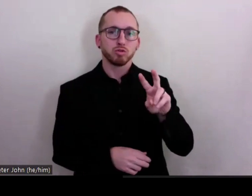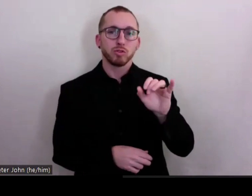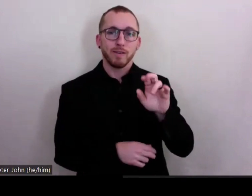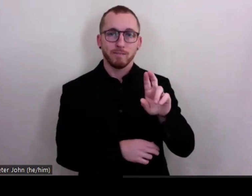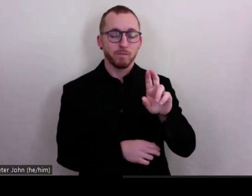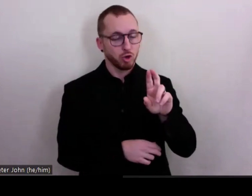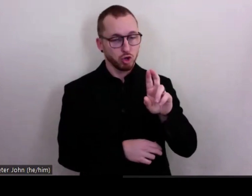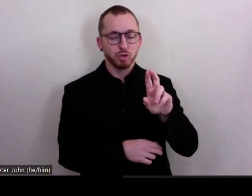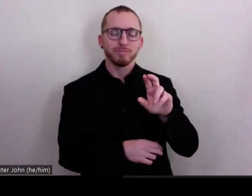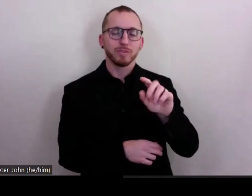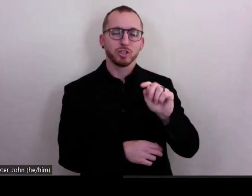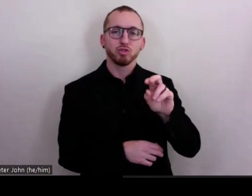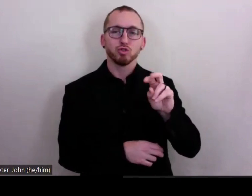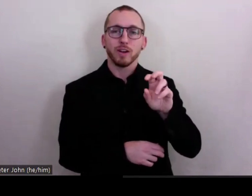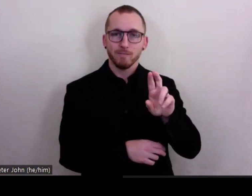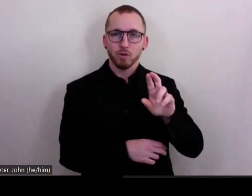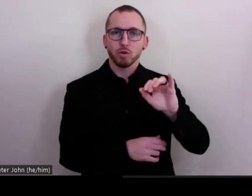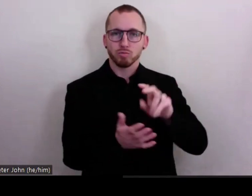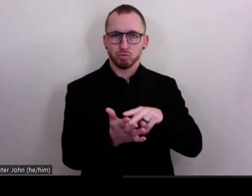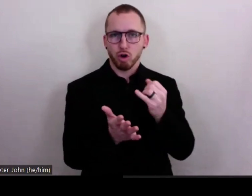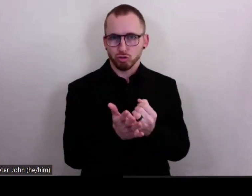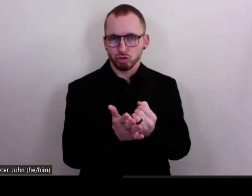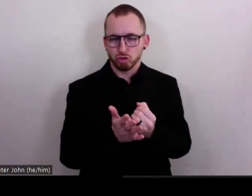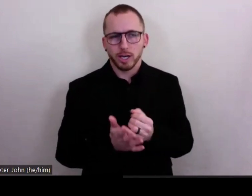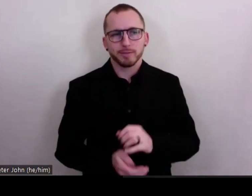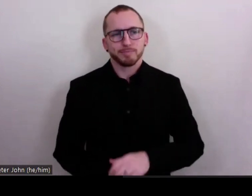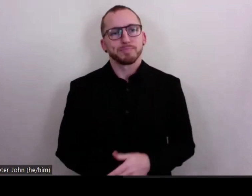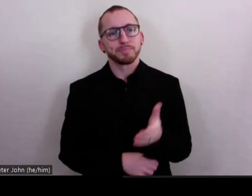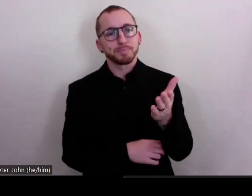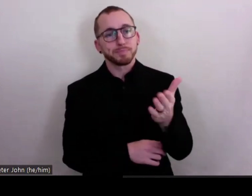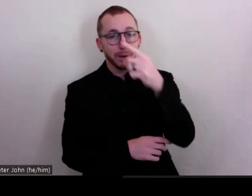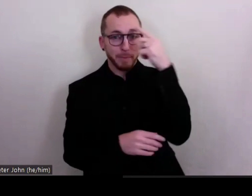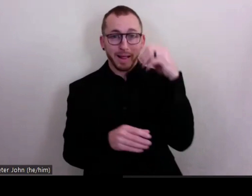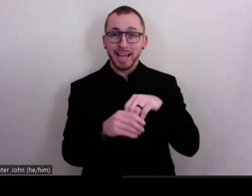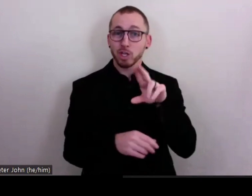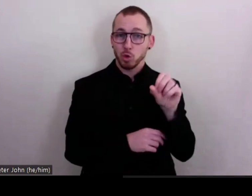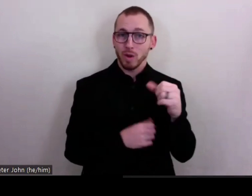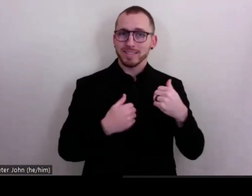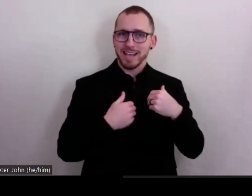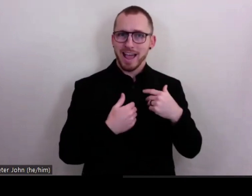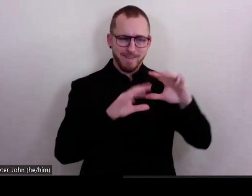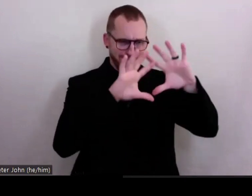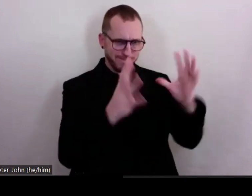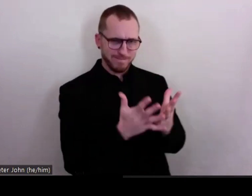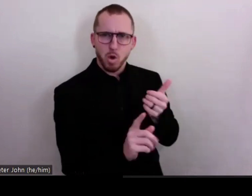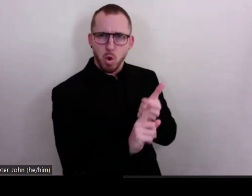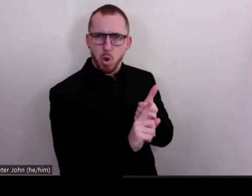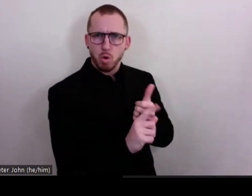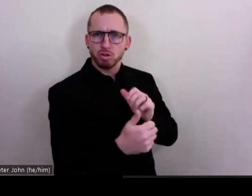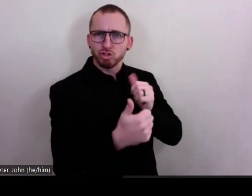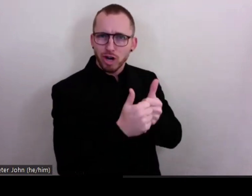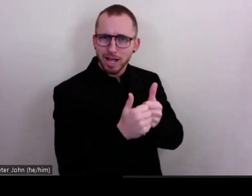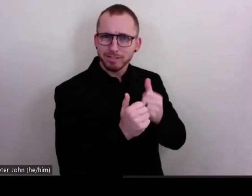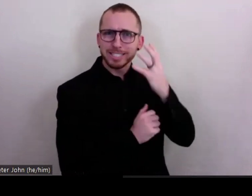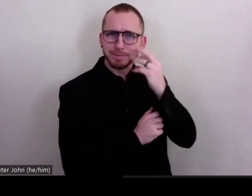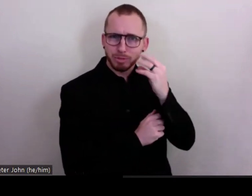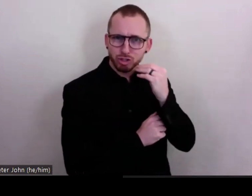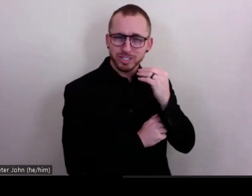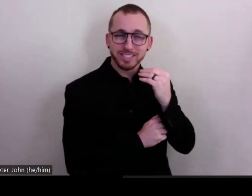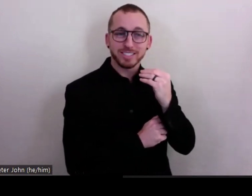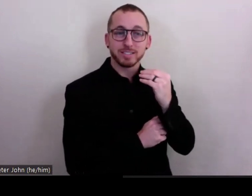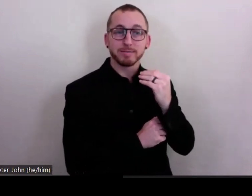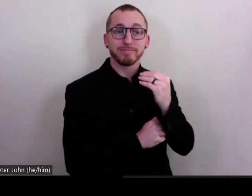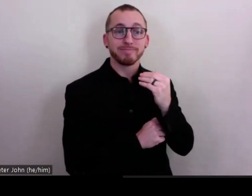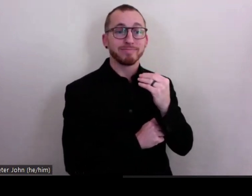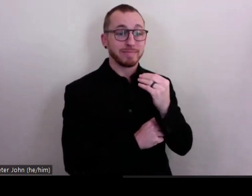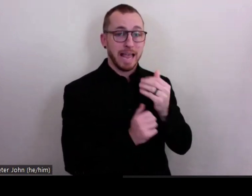its own unique experiences coupled with its own specific challenges, and very little is known how